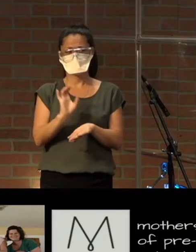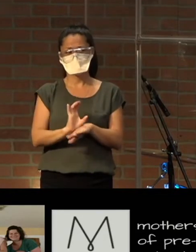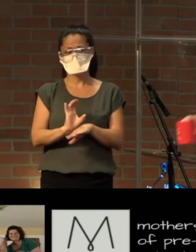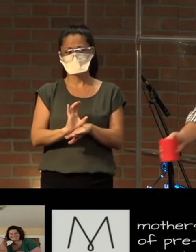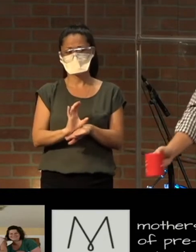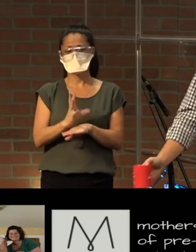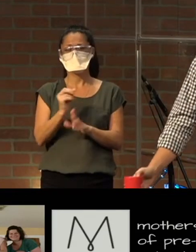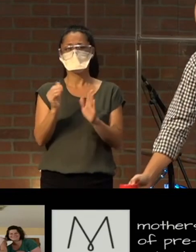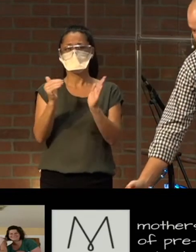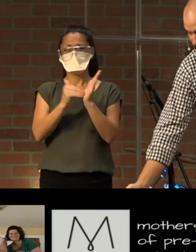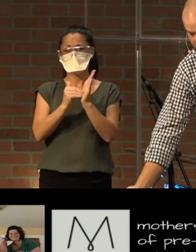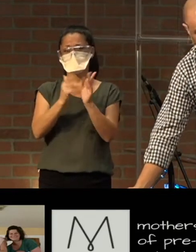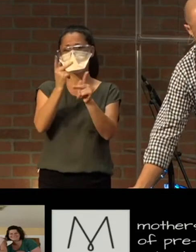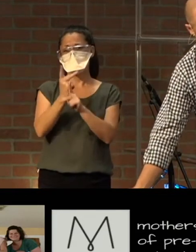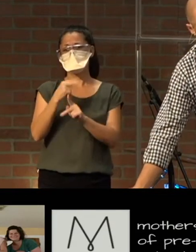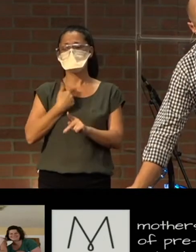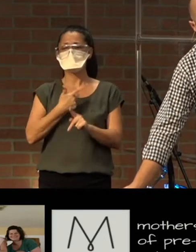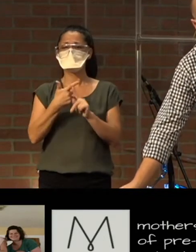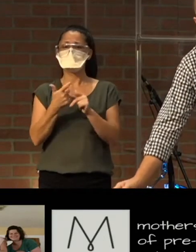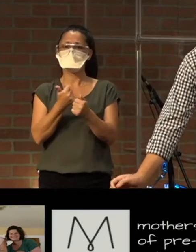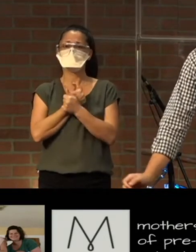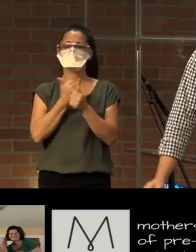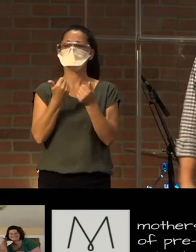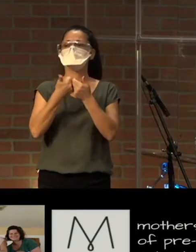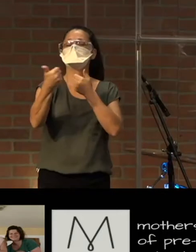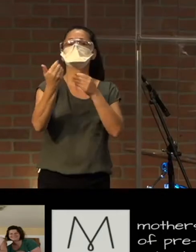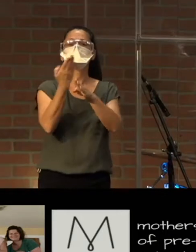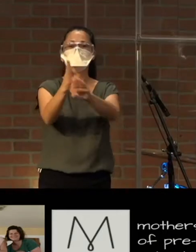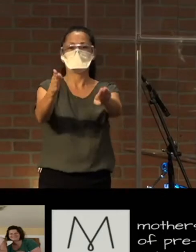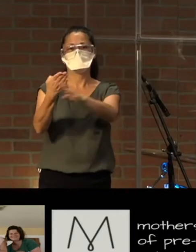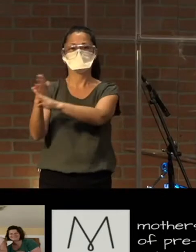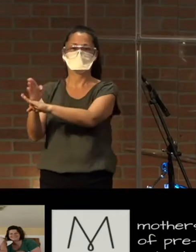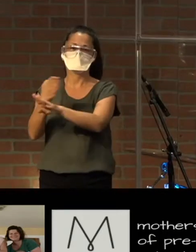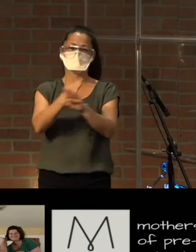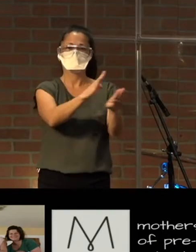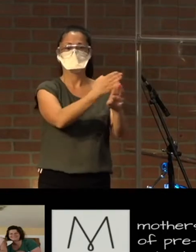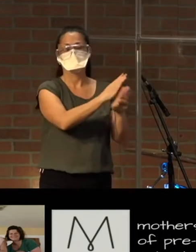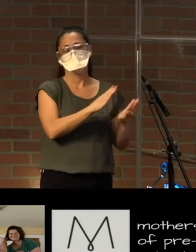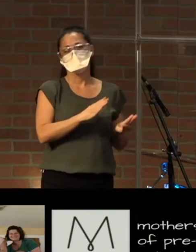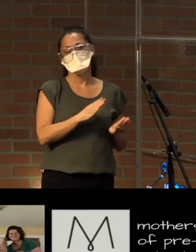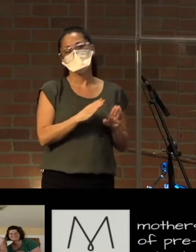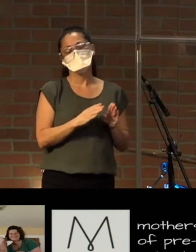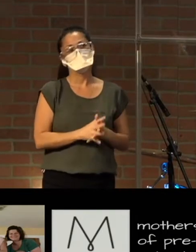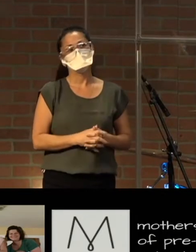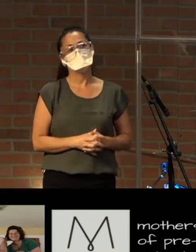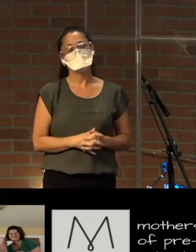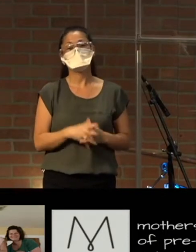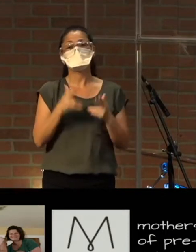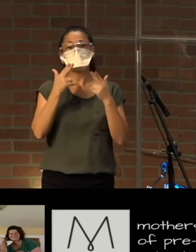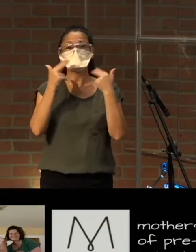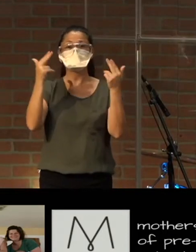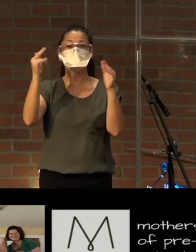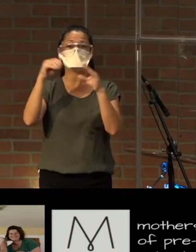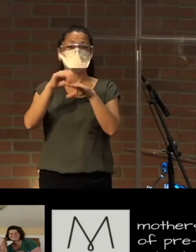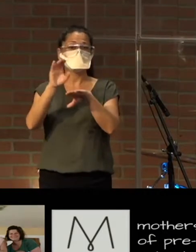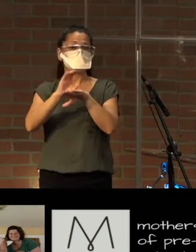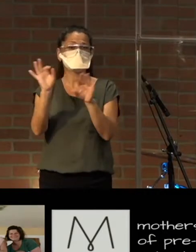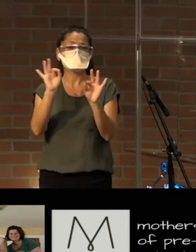And they often keep us from loving one another. And that said, sin within the church is really nothing